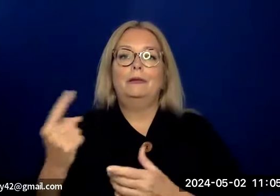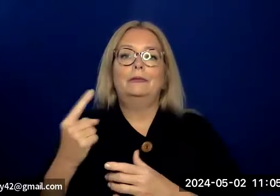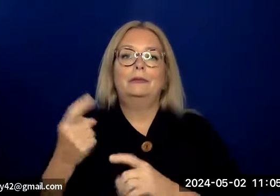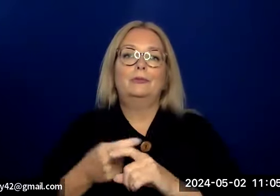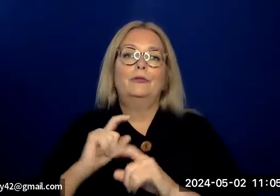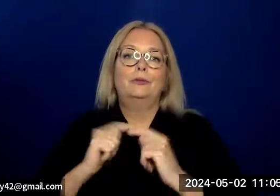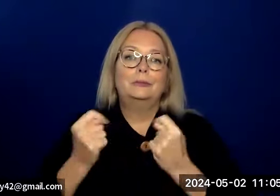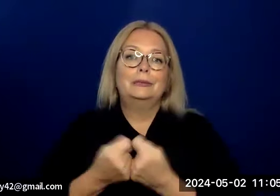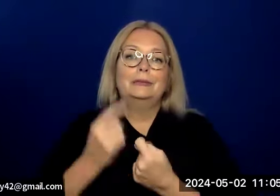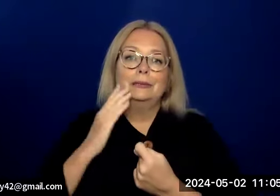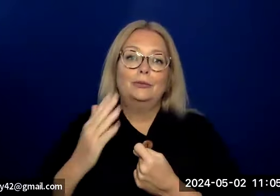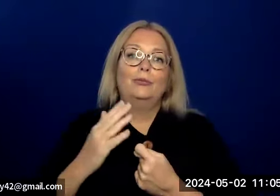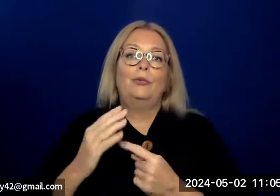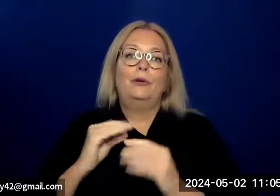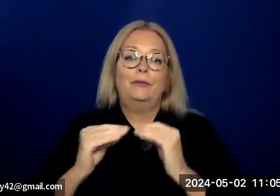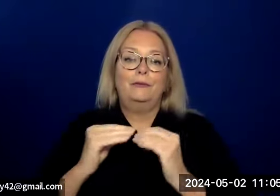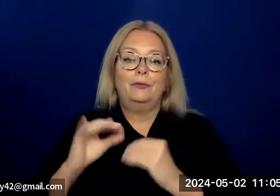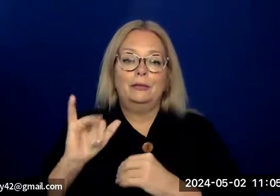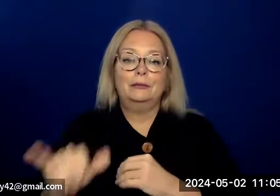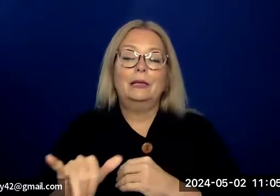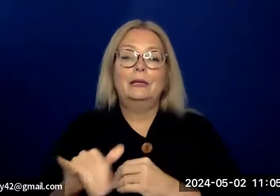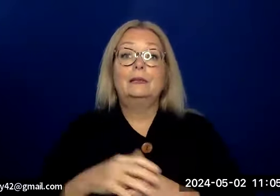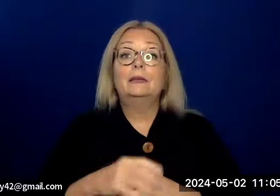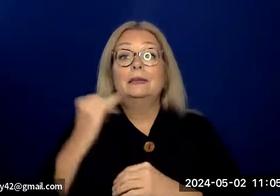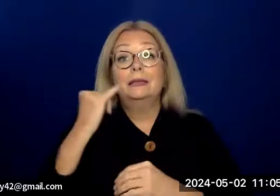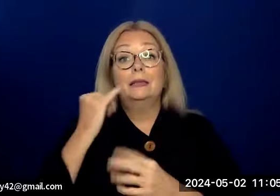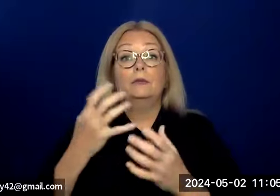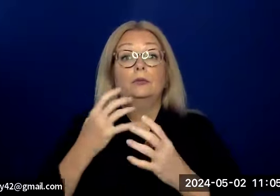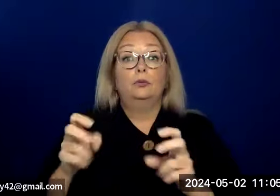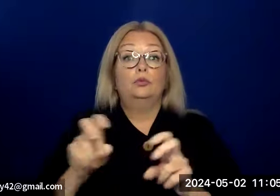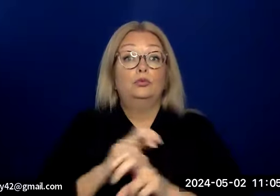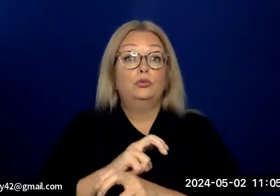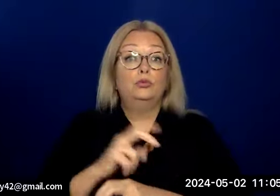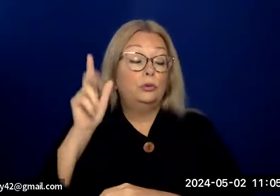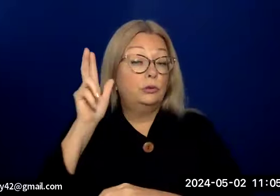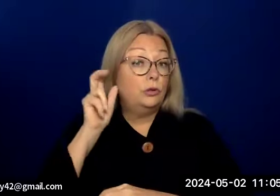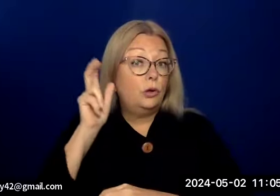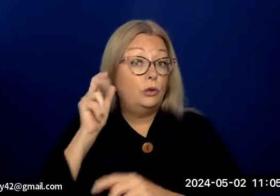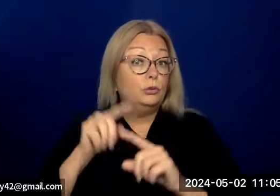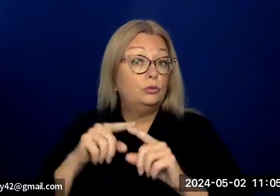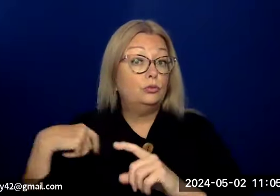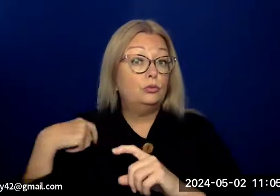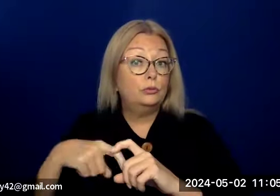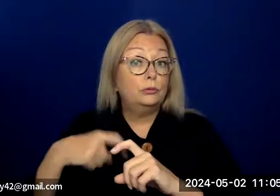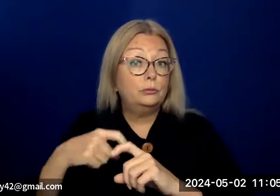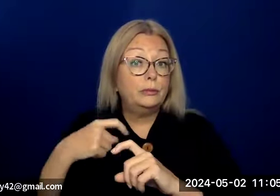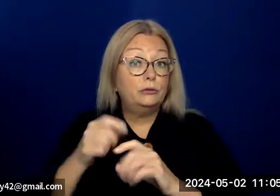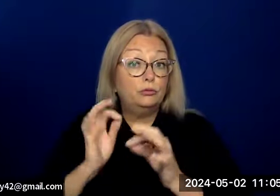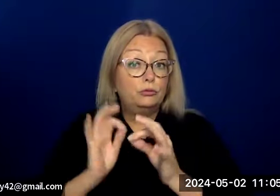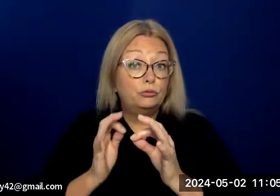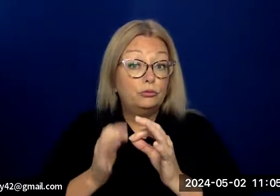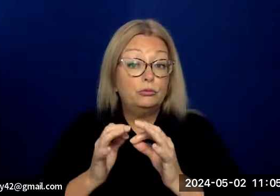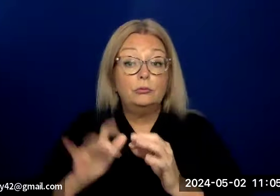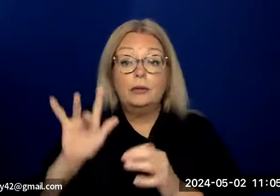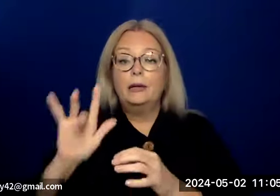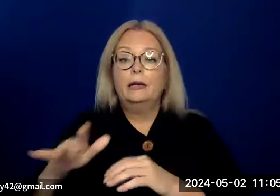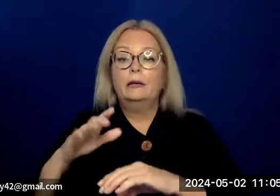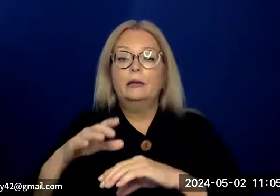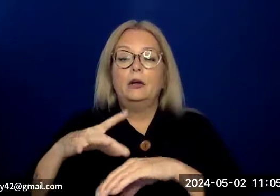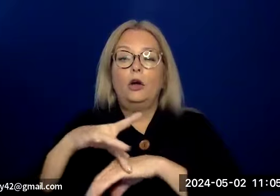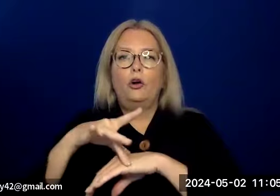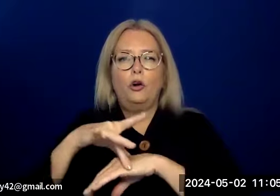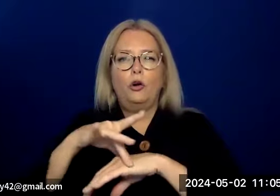If you'd like to switch your audio to the Spanish interpretation, click on the globe shape icon in the bottom right of your screen, and it will